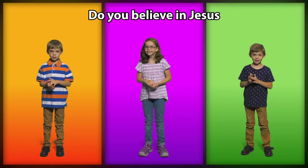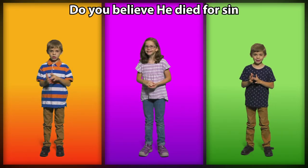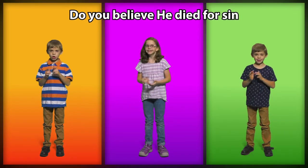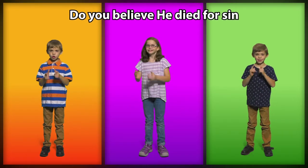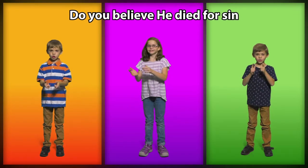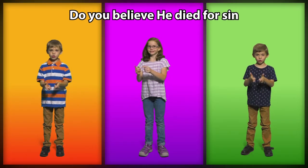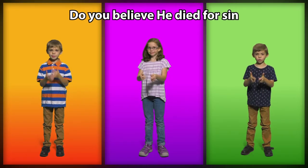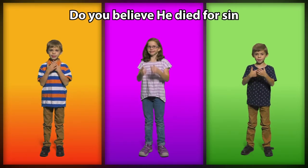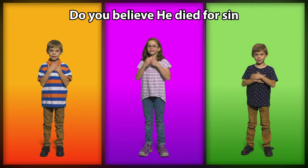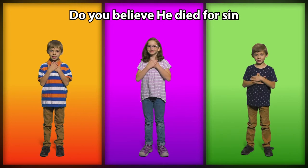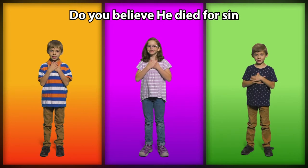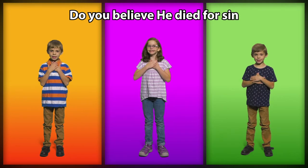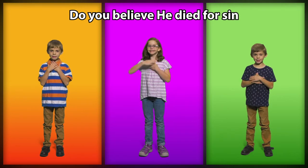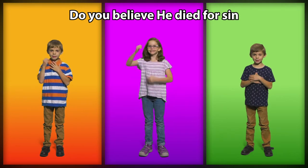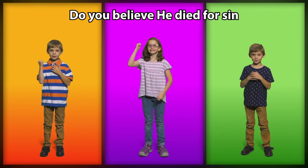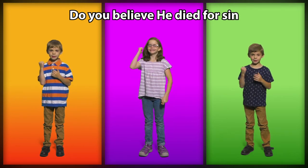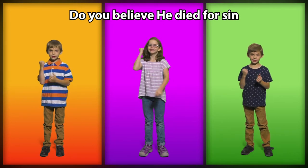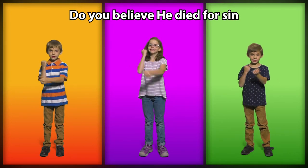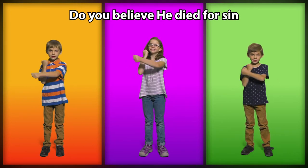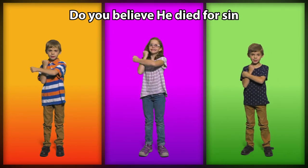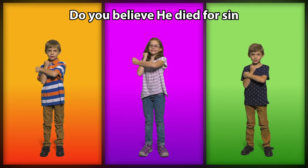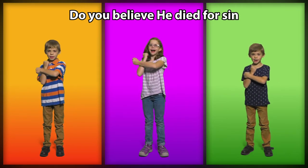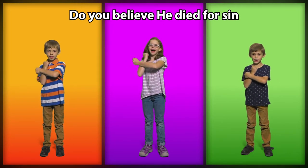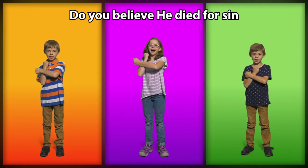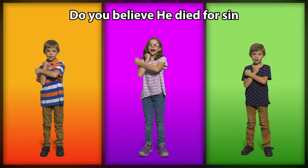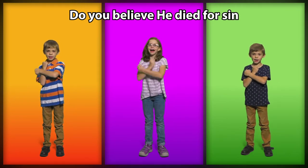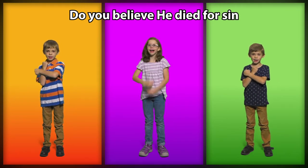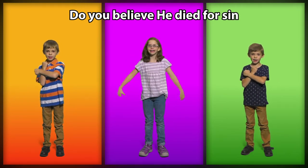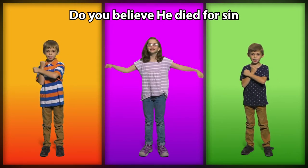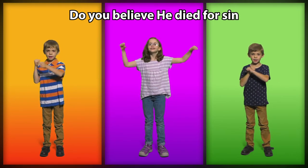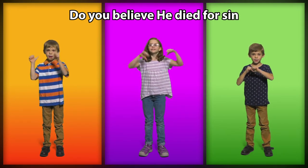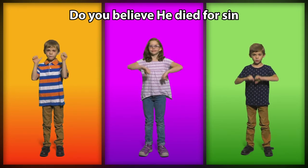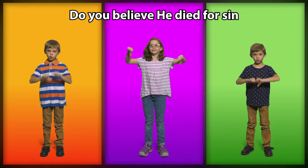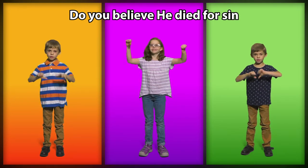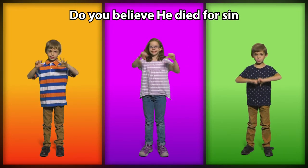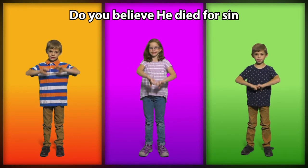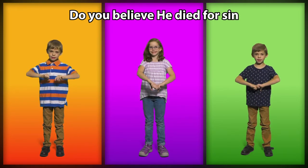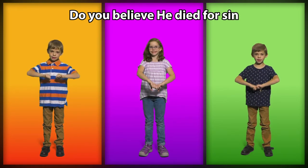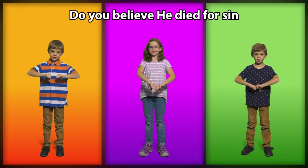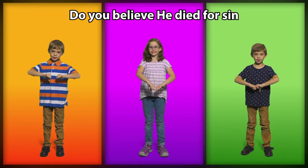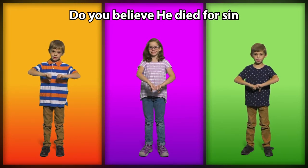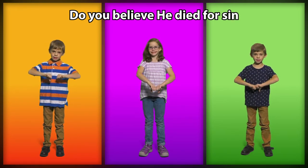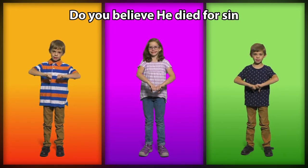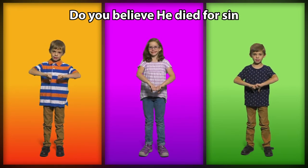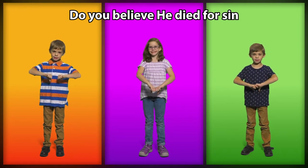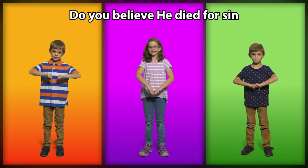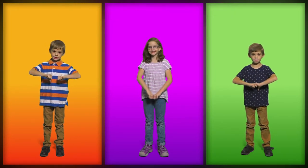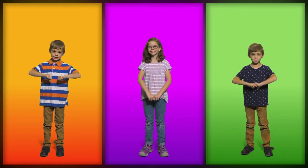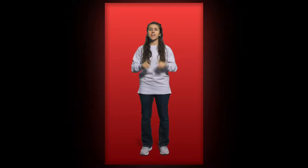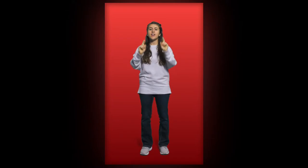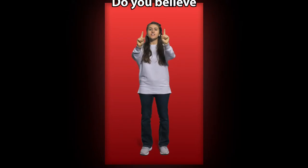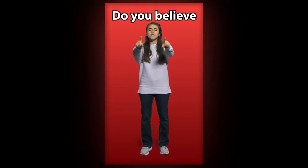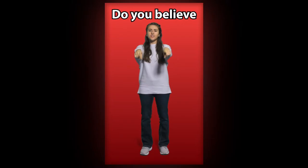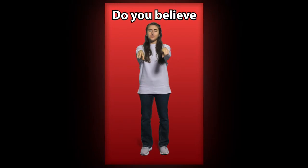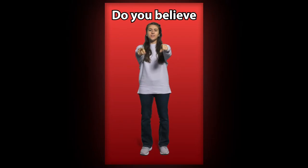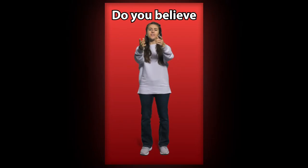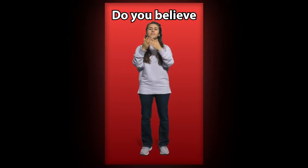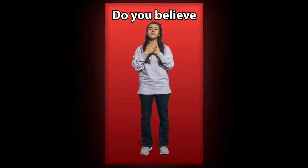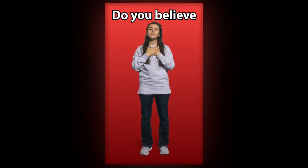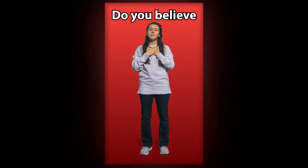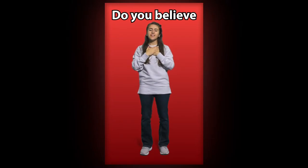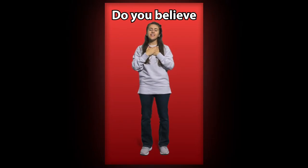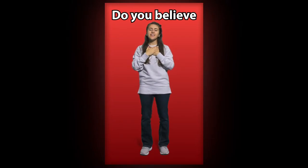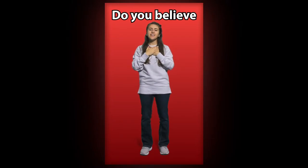Do you believe He died for sin? Do